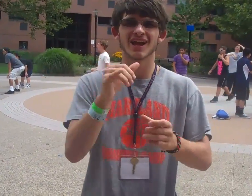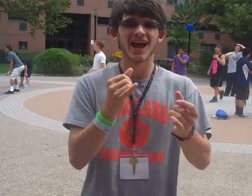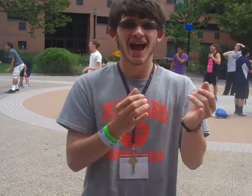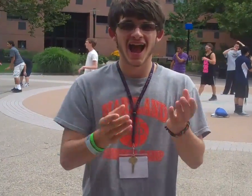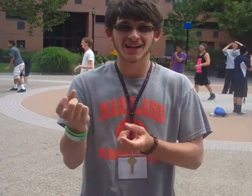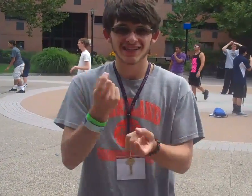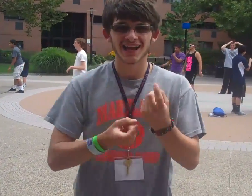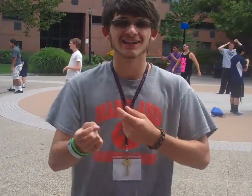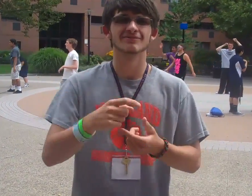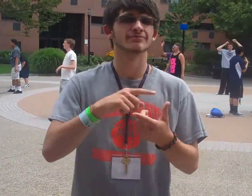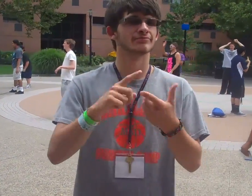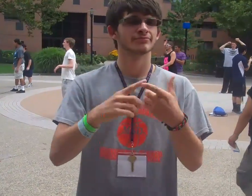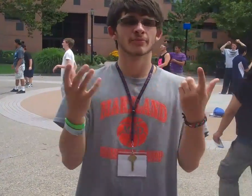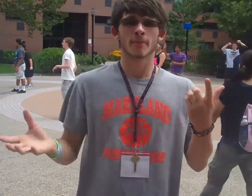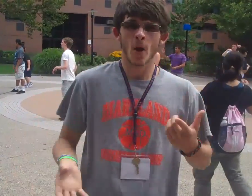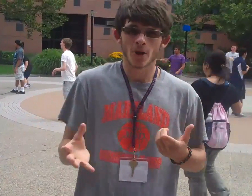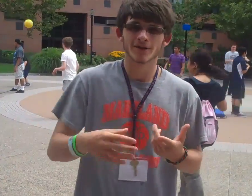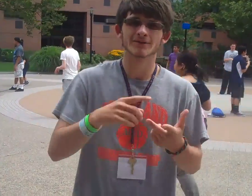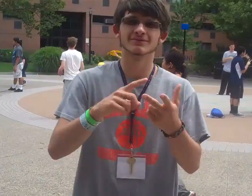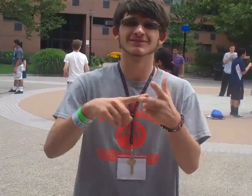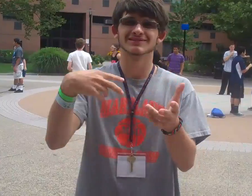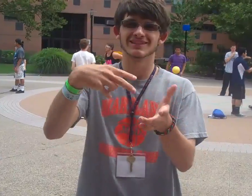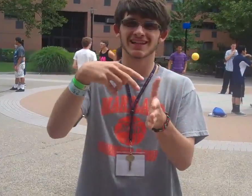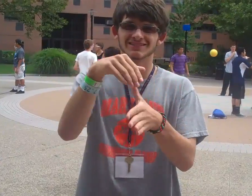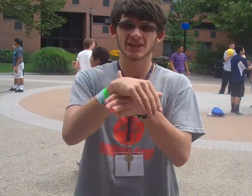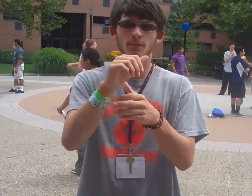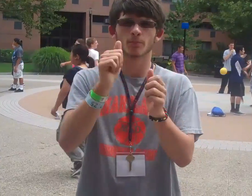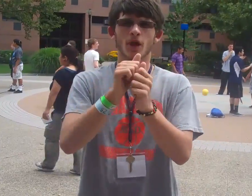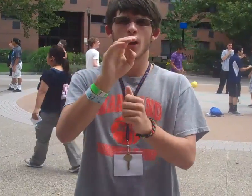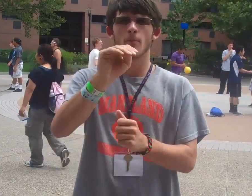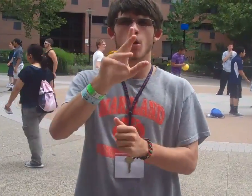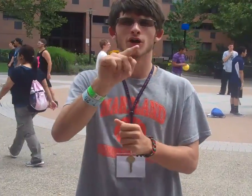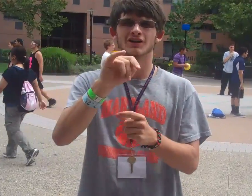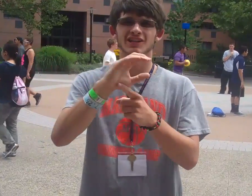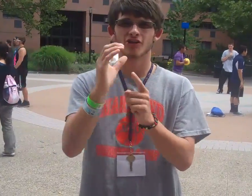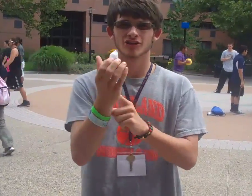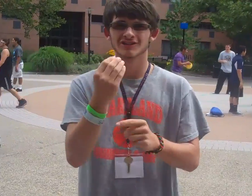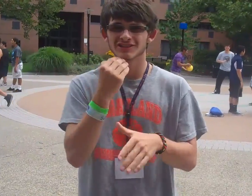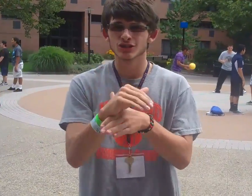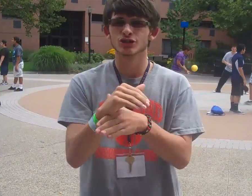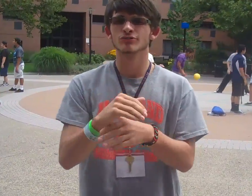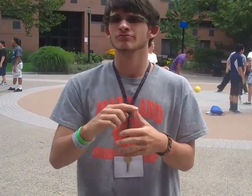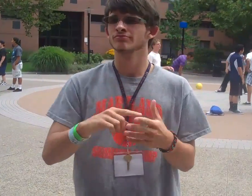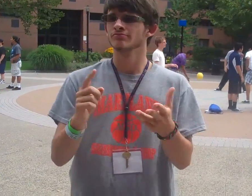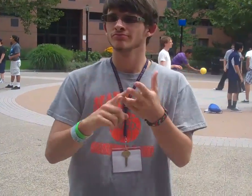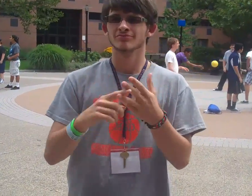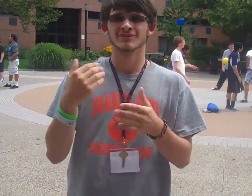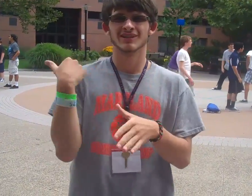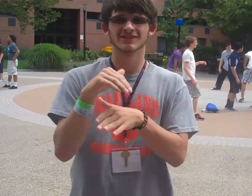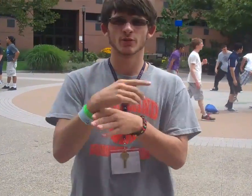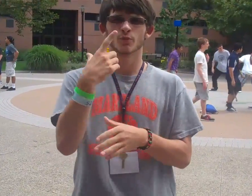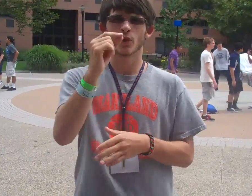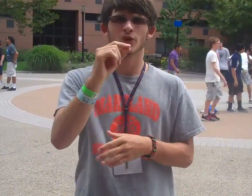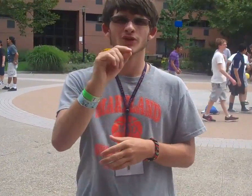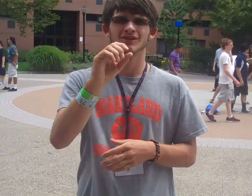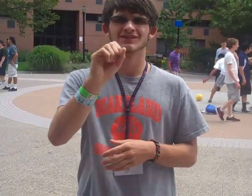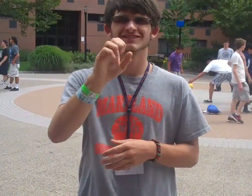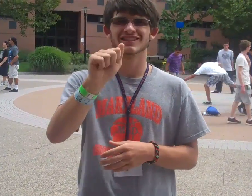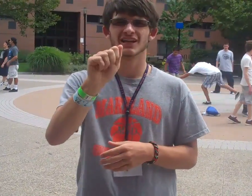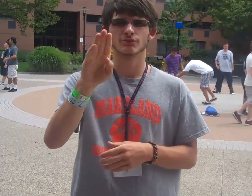And we also did afternoon activities of ice skating, bowling. We did dancing. Had a multicultural dinner. And we